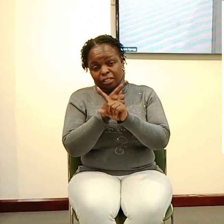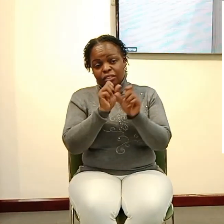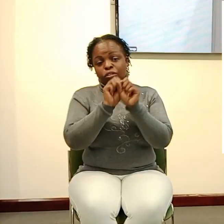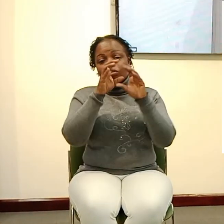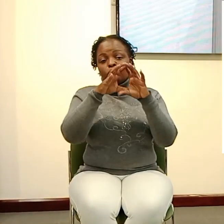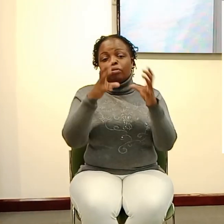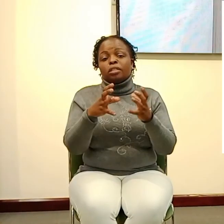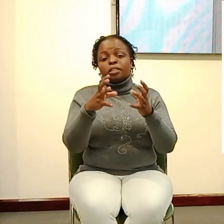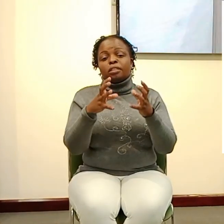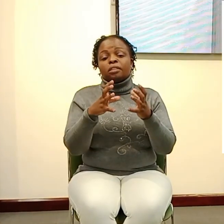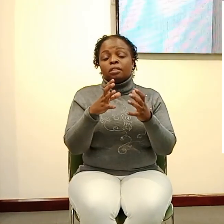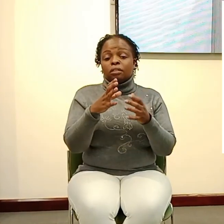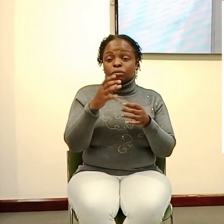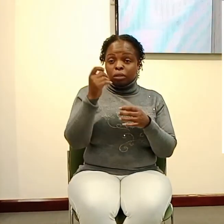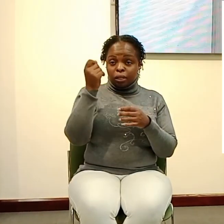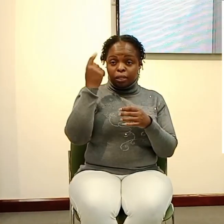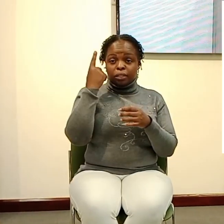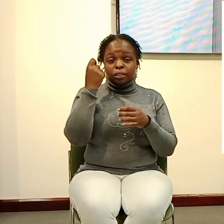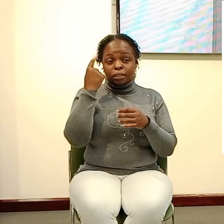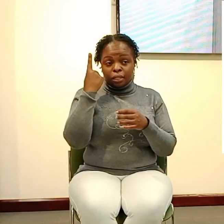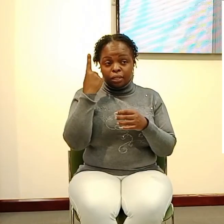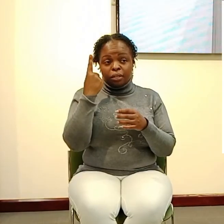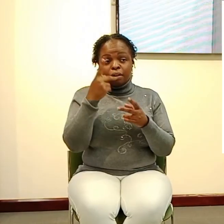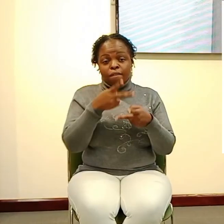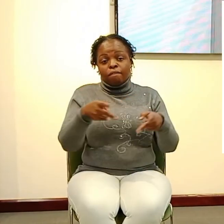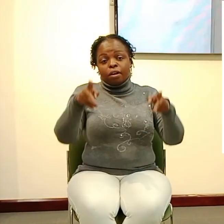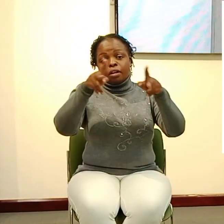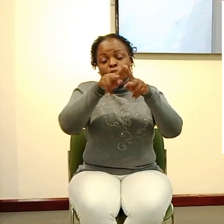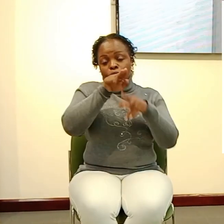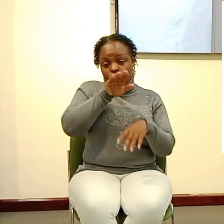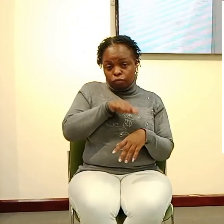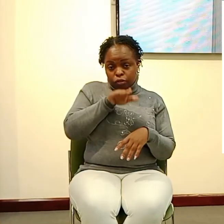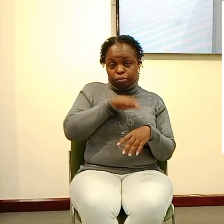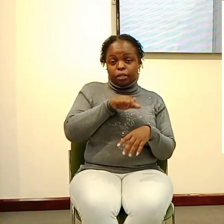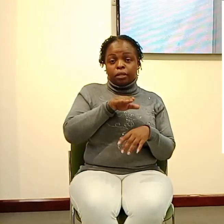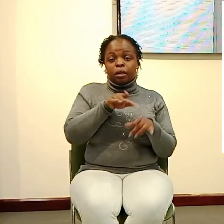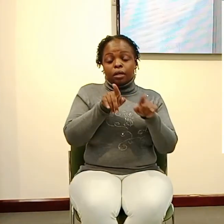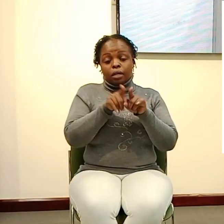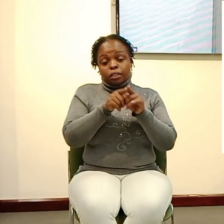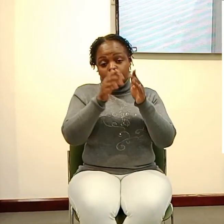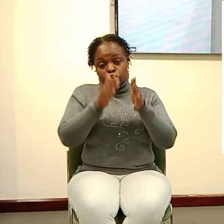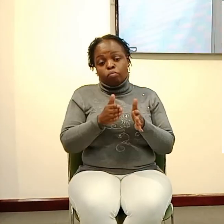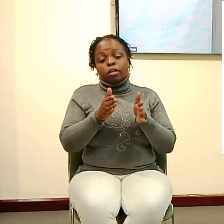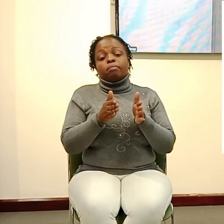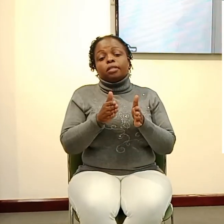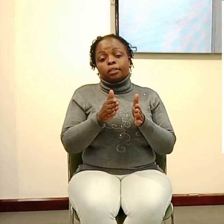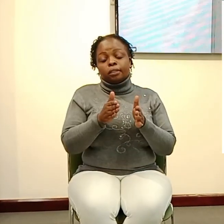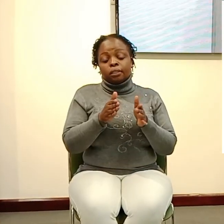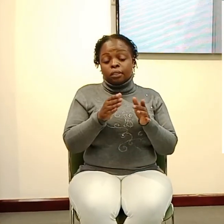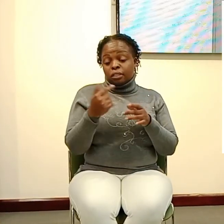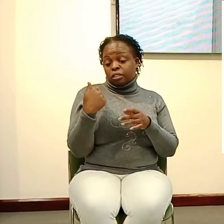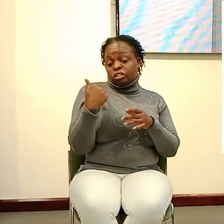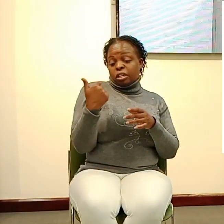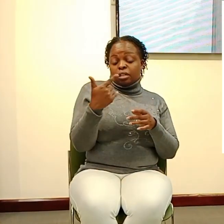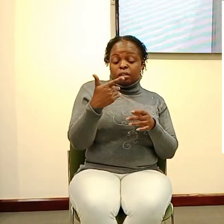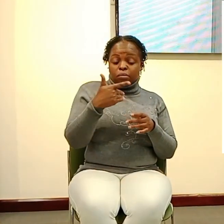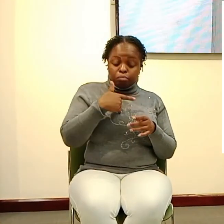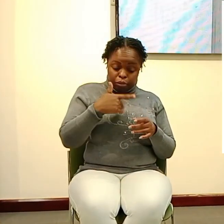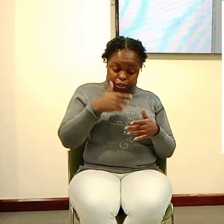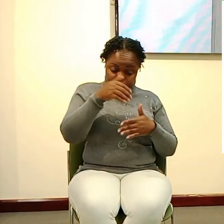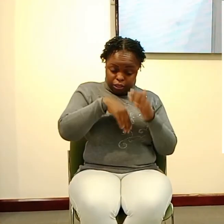communities to understand the value of women as human beings. Yesterday, I was at a